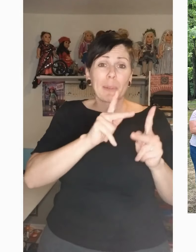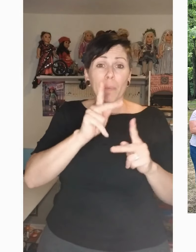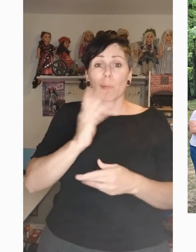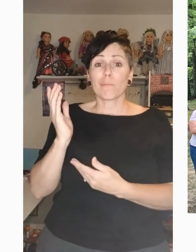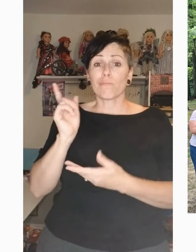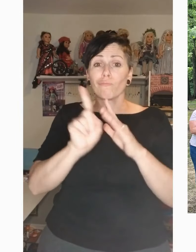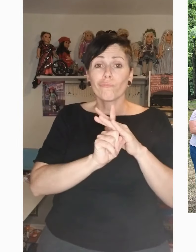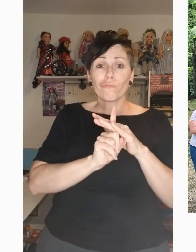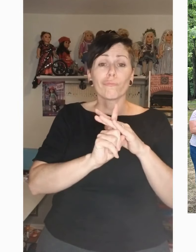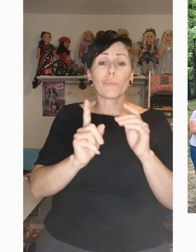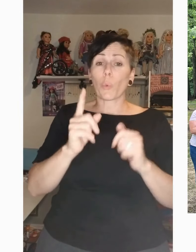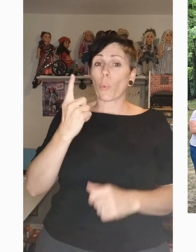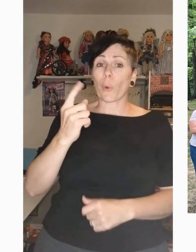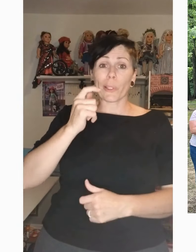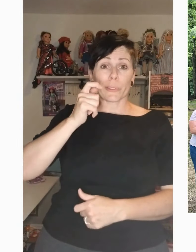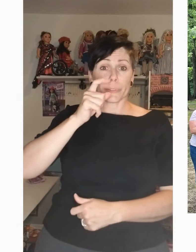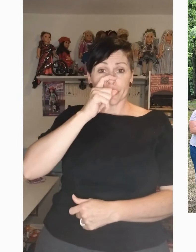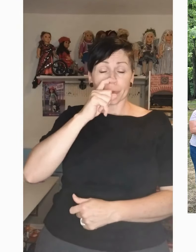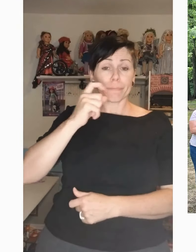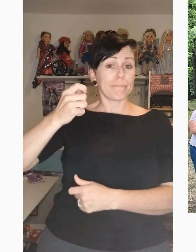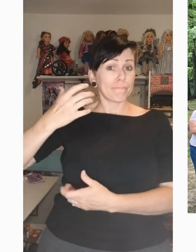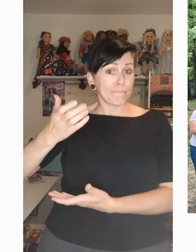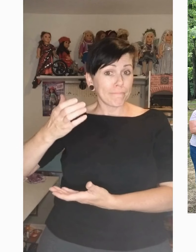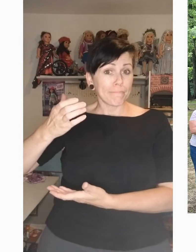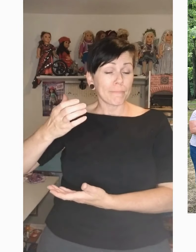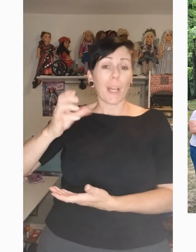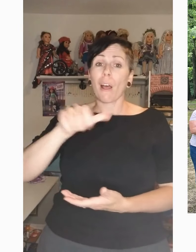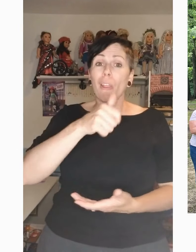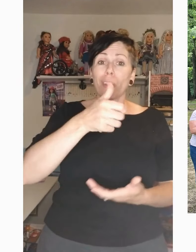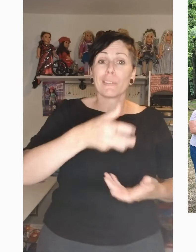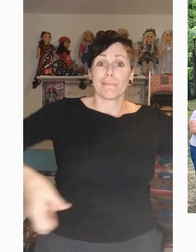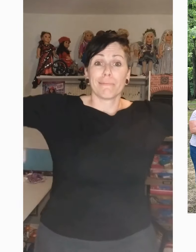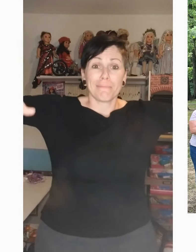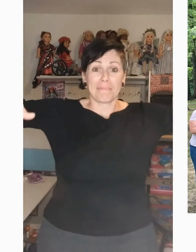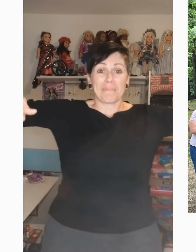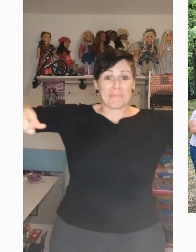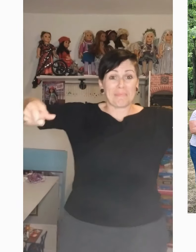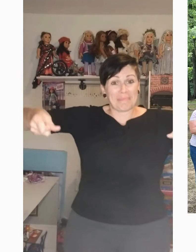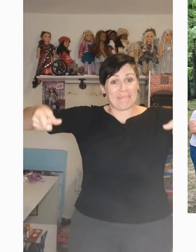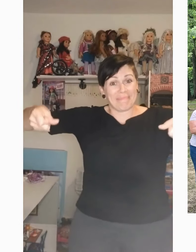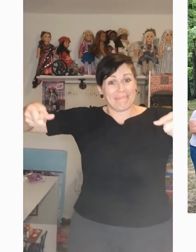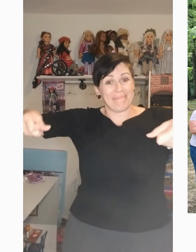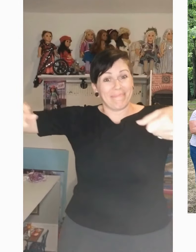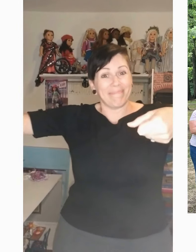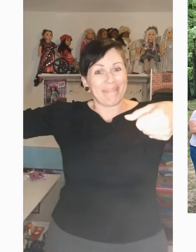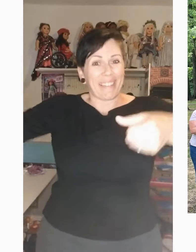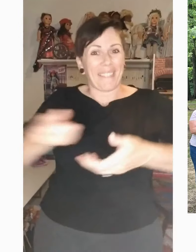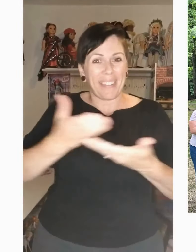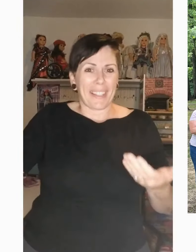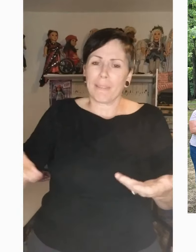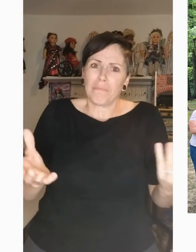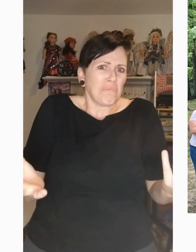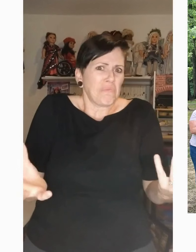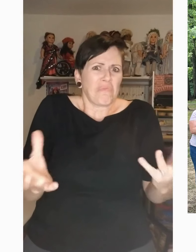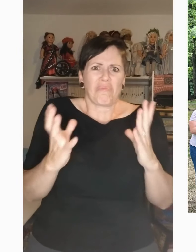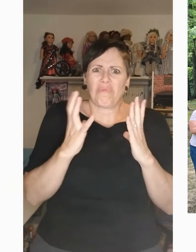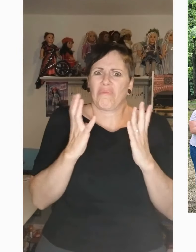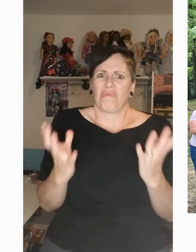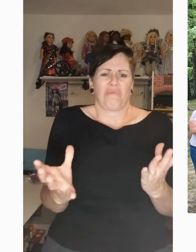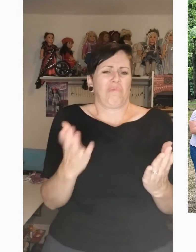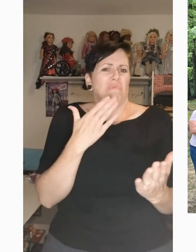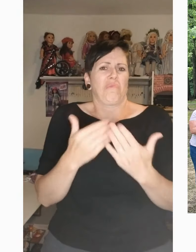the other people are welcome to use them. It's not unwieldy. Again, about 15 people both